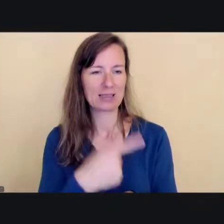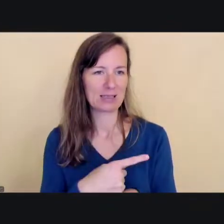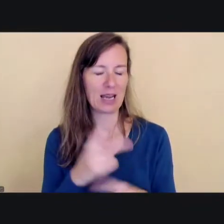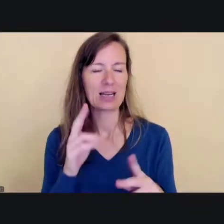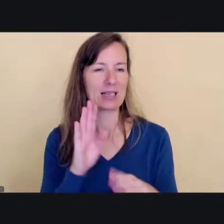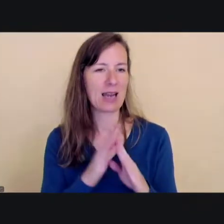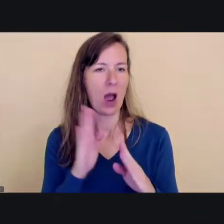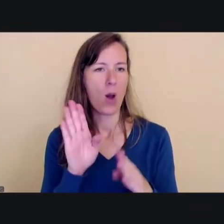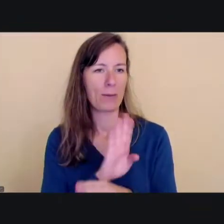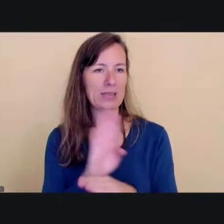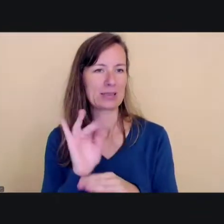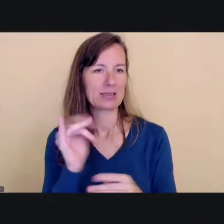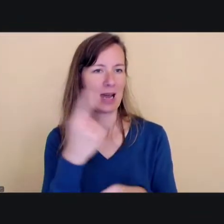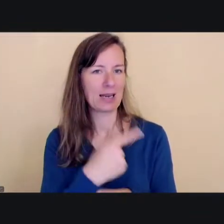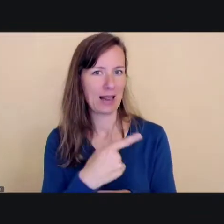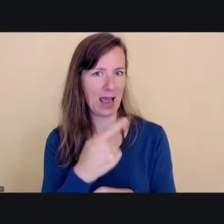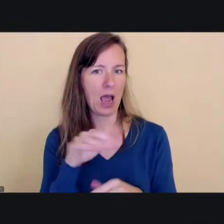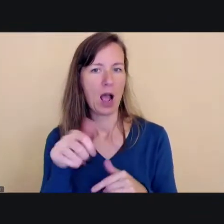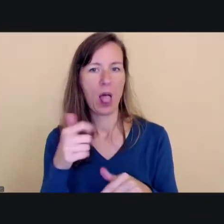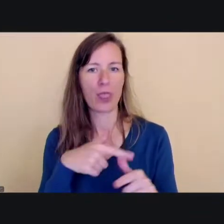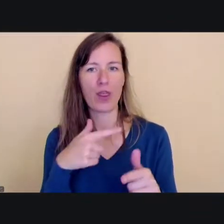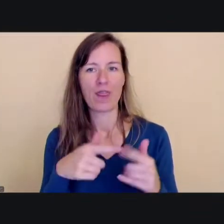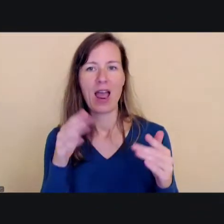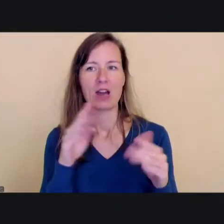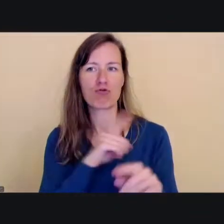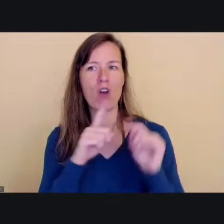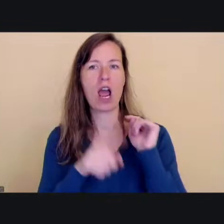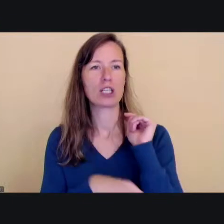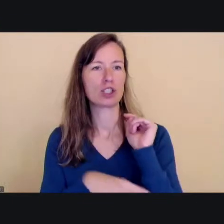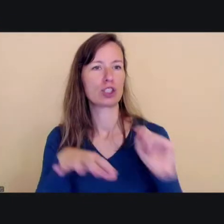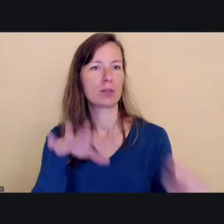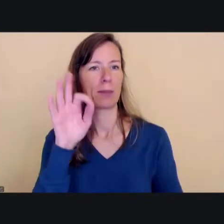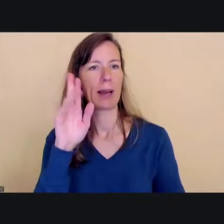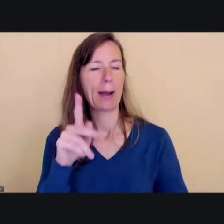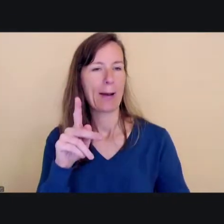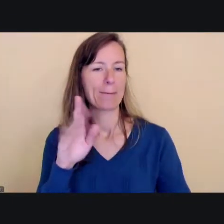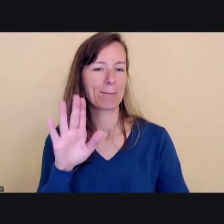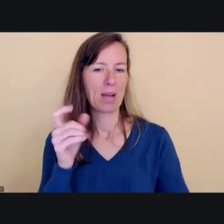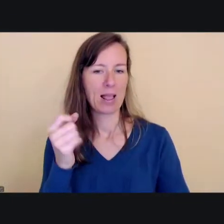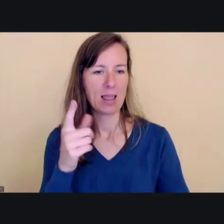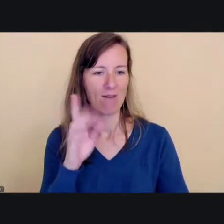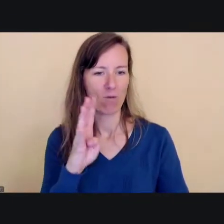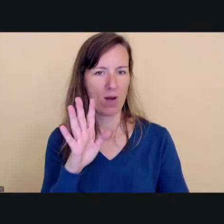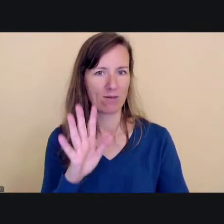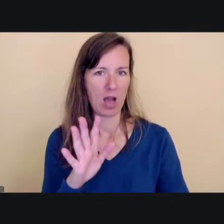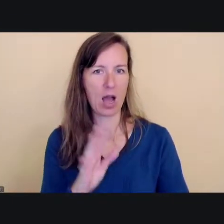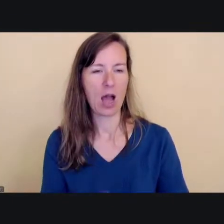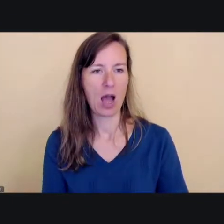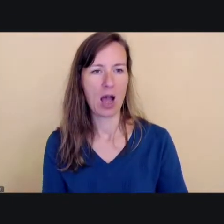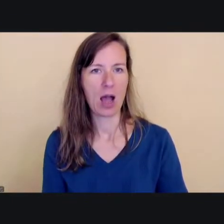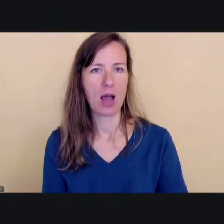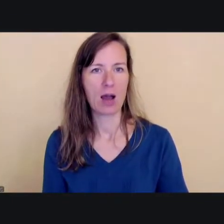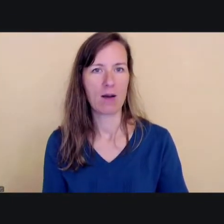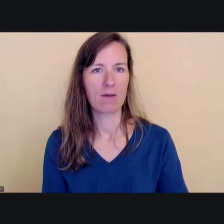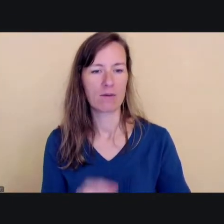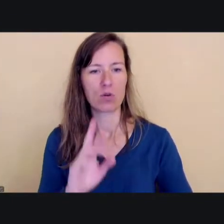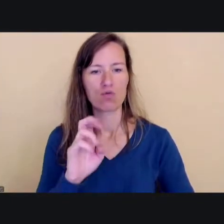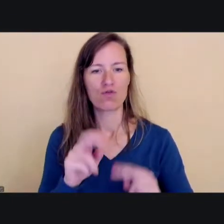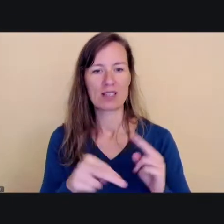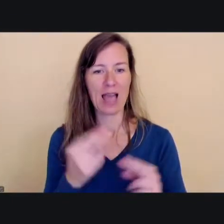sure that the trash is picked up. But by 11:45... That would just be a recycling day? Yes. We're just running the light bill up at that